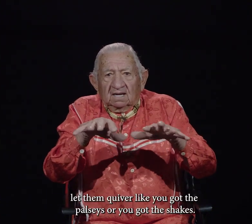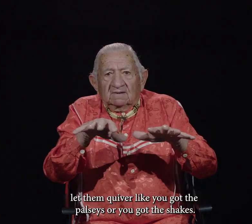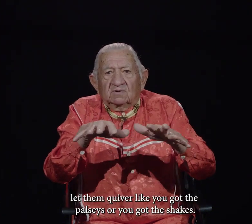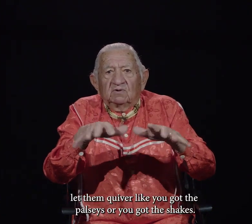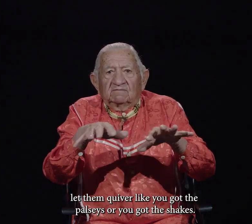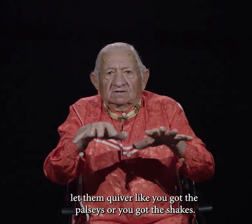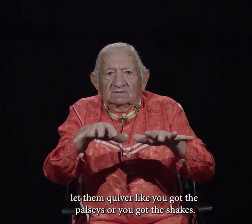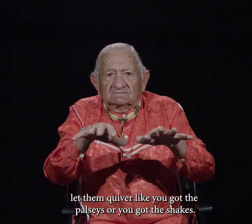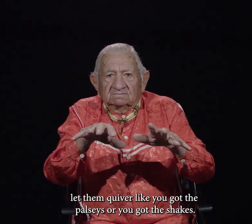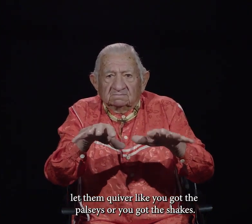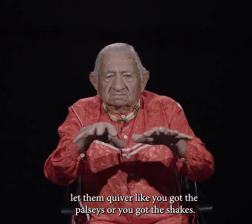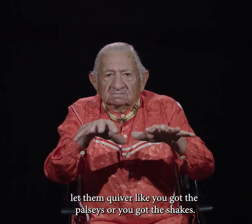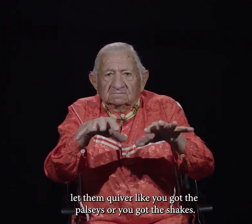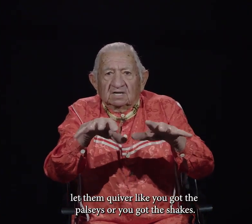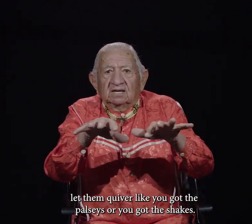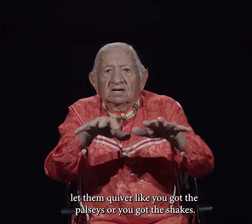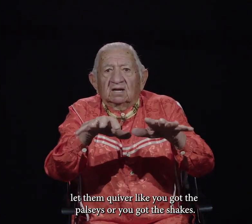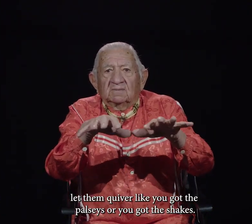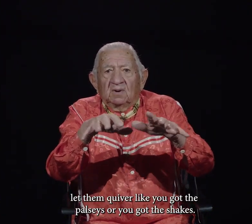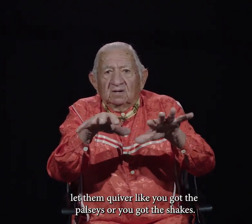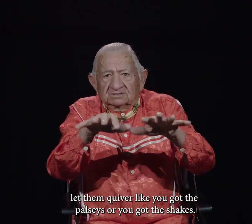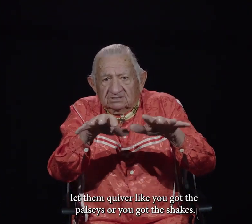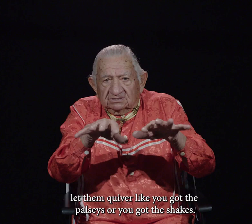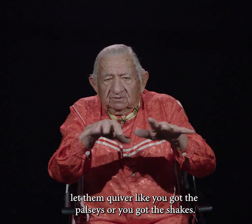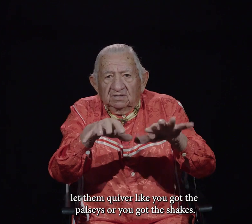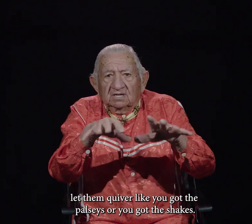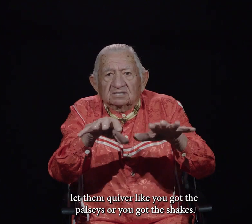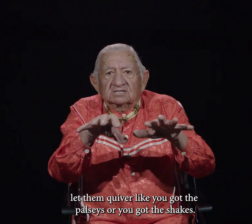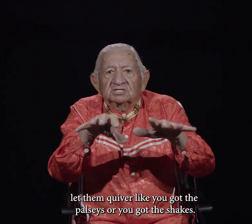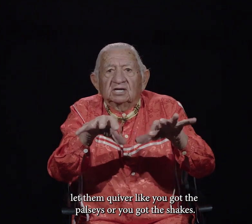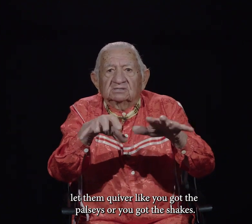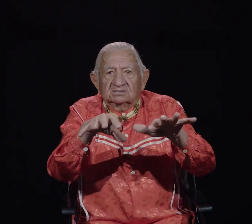them quiver like you got the palsies or you got the shakes.